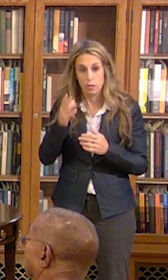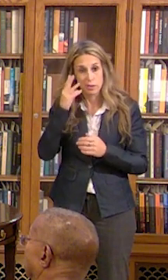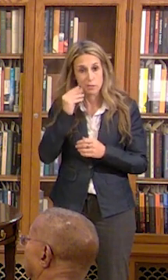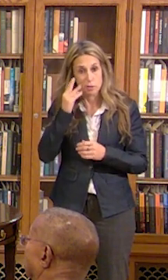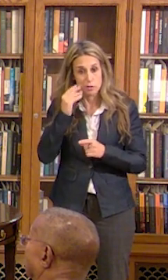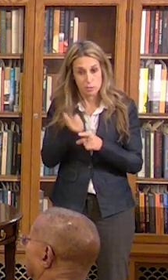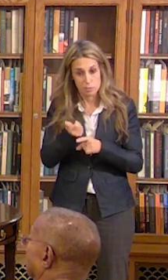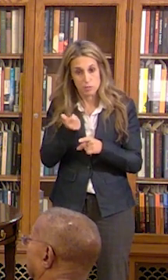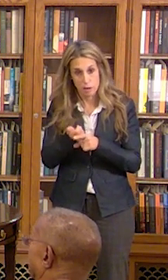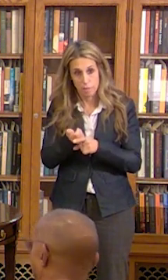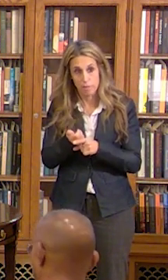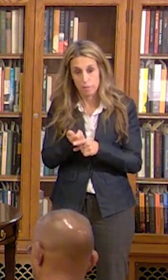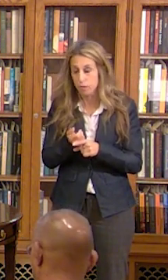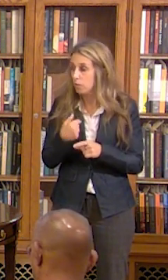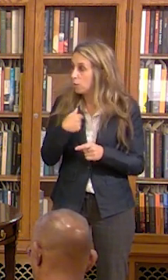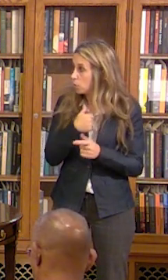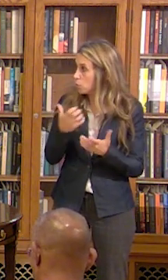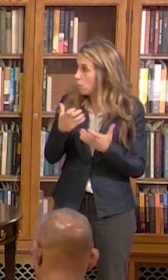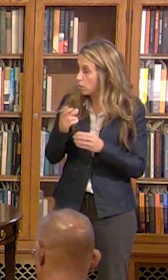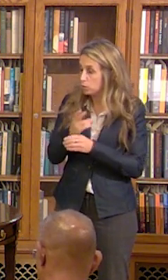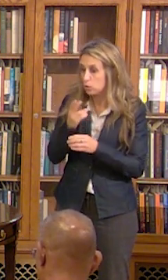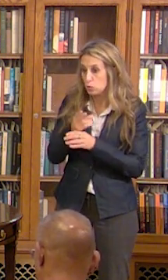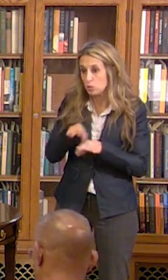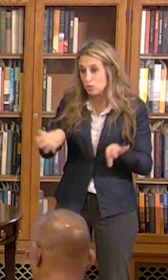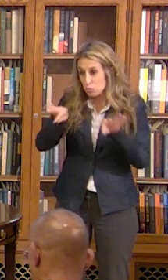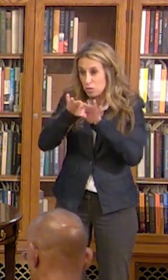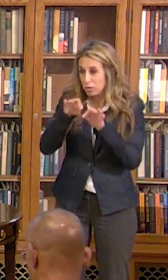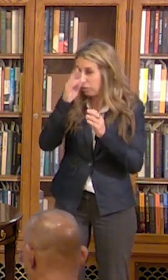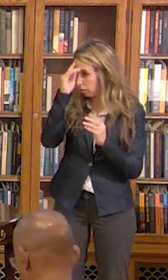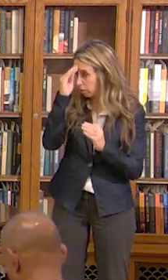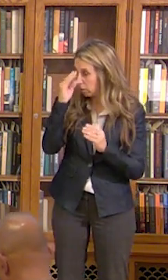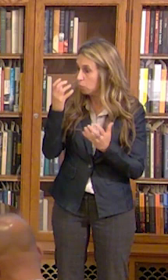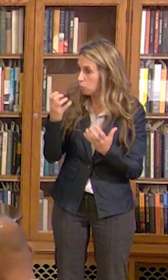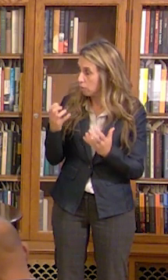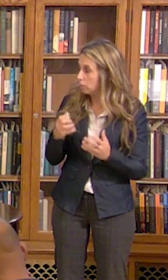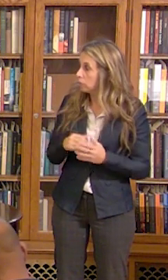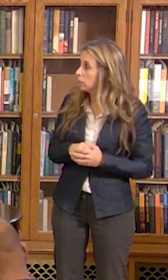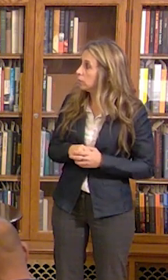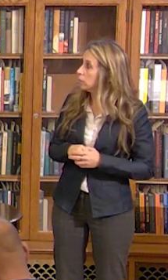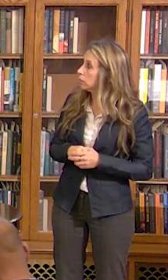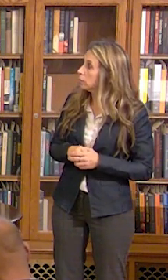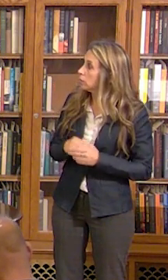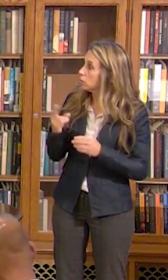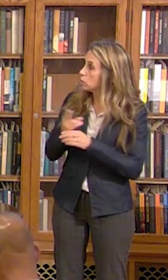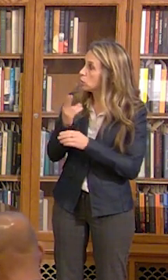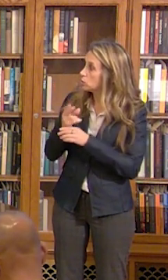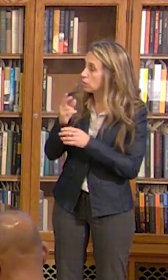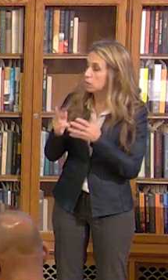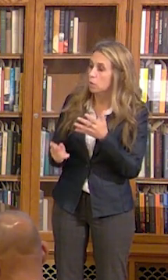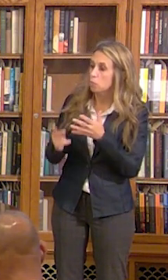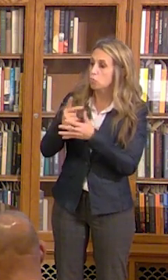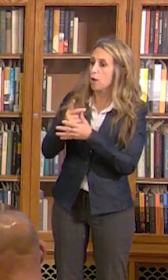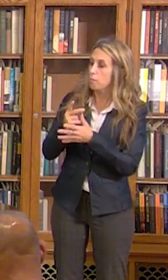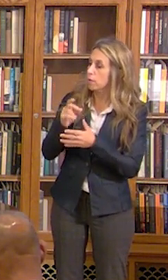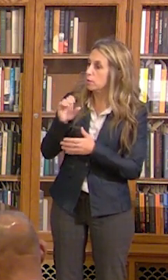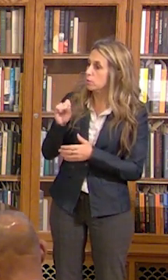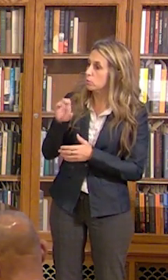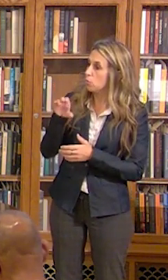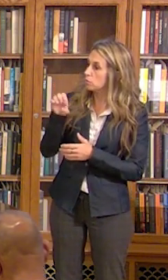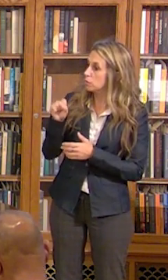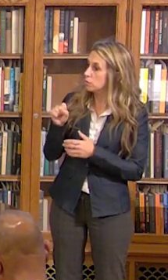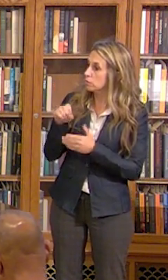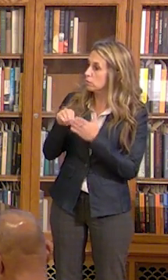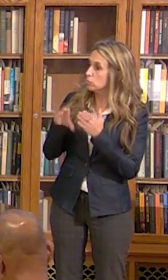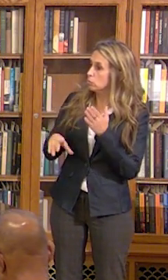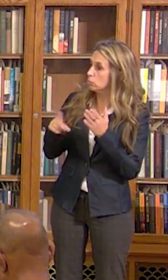you determine we want you to use critical thinking and so by using those primary sources